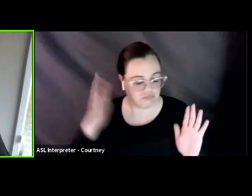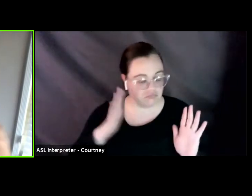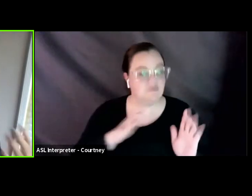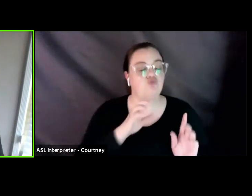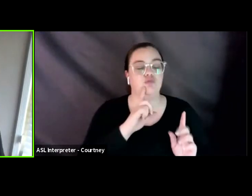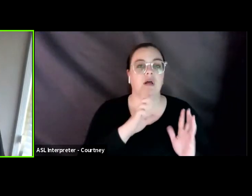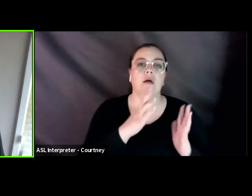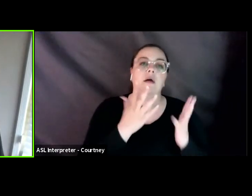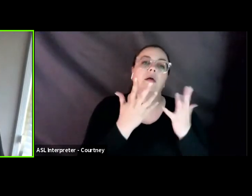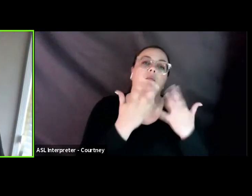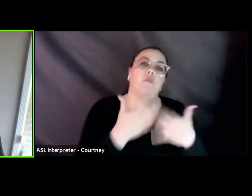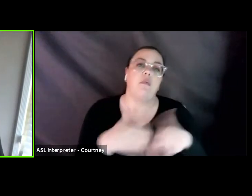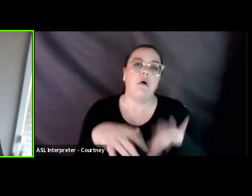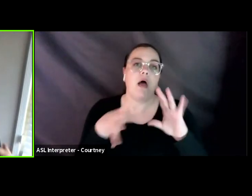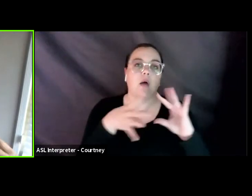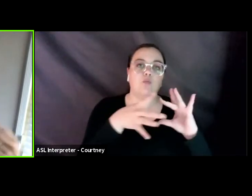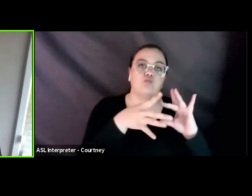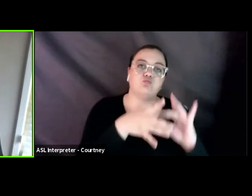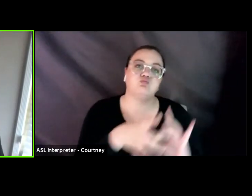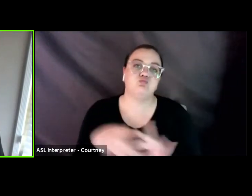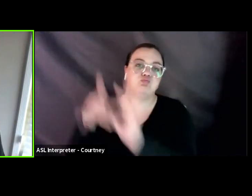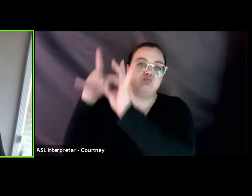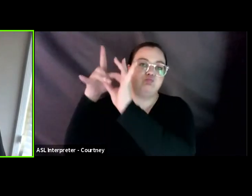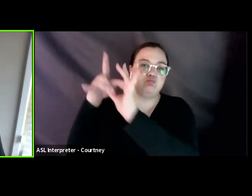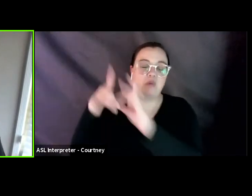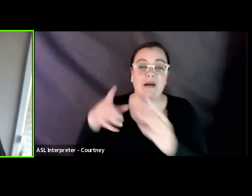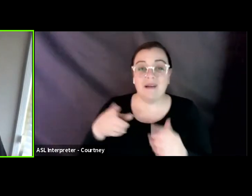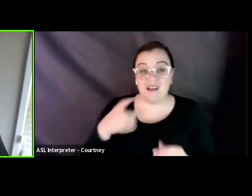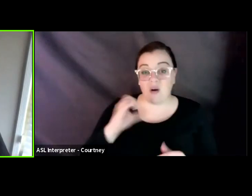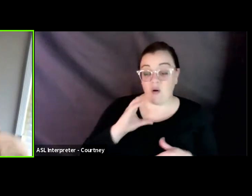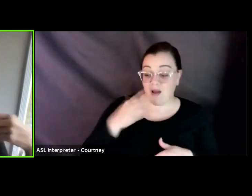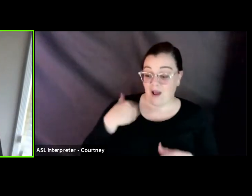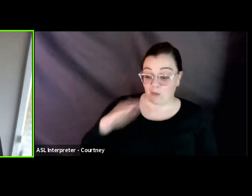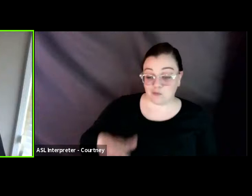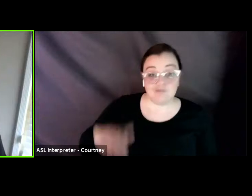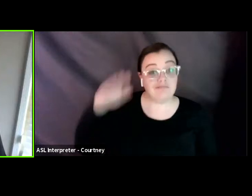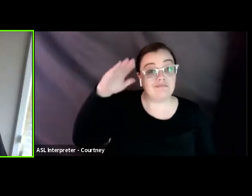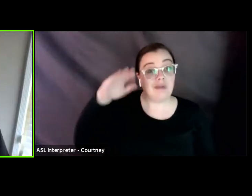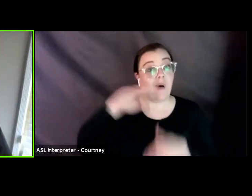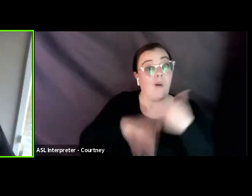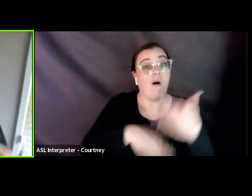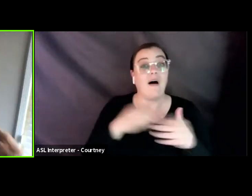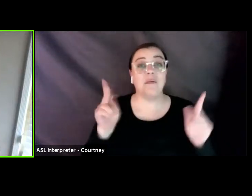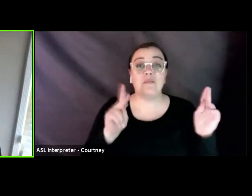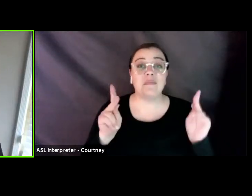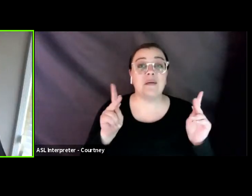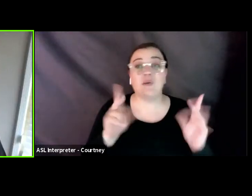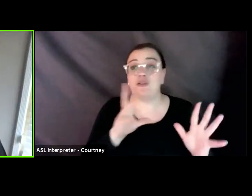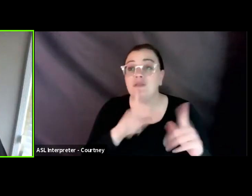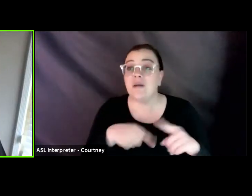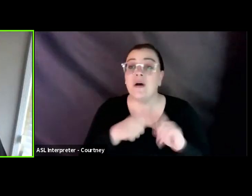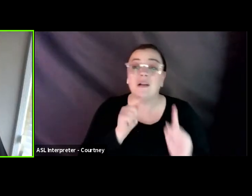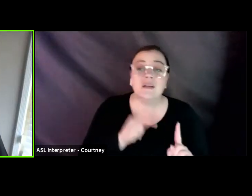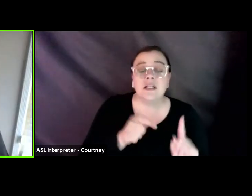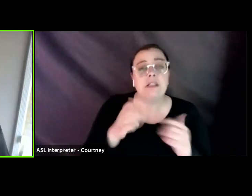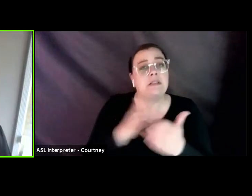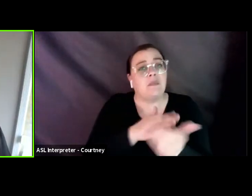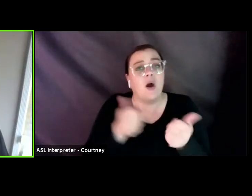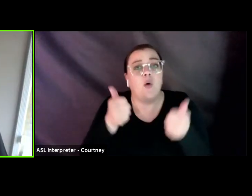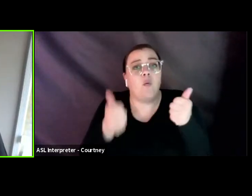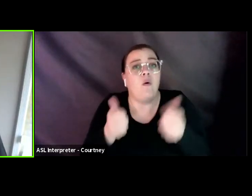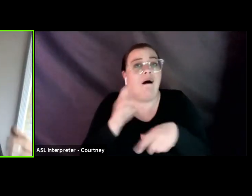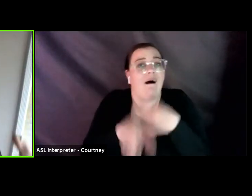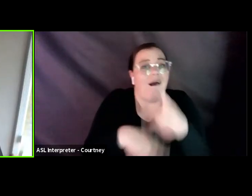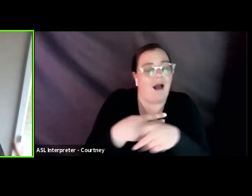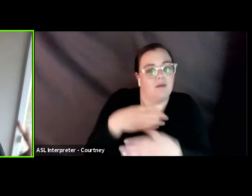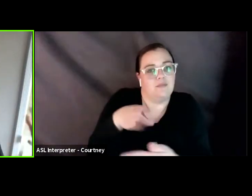it didn't matter which genre of music you like to sing in, country, jazz, gospel, rock and